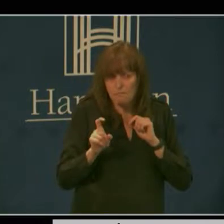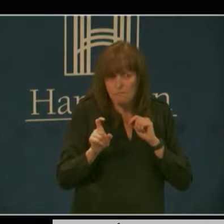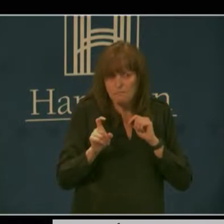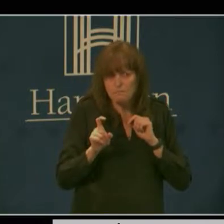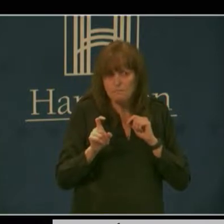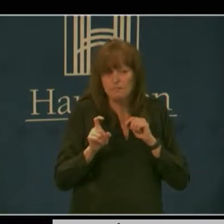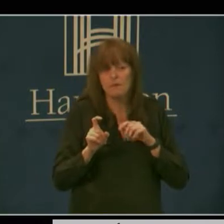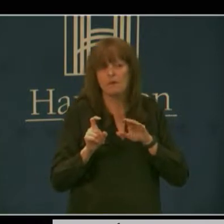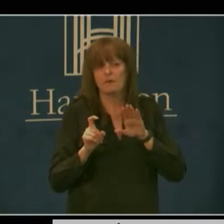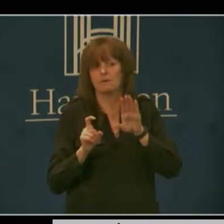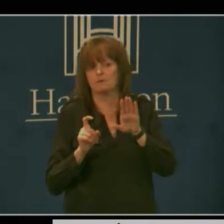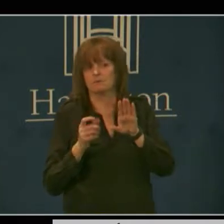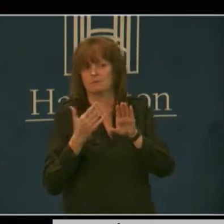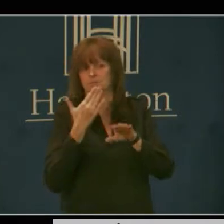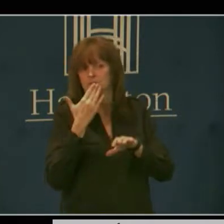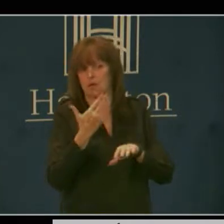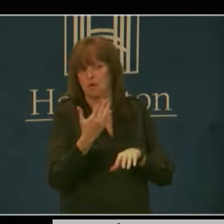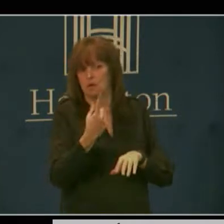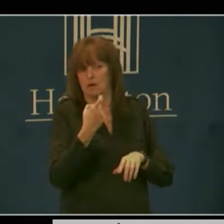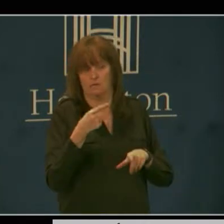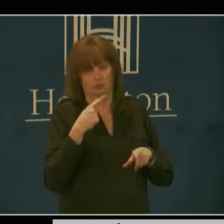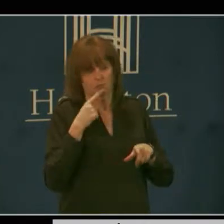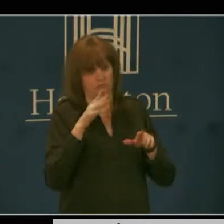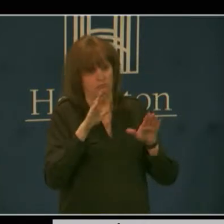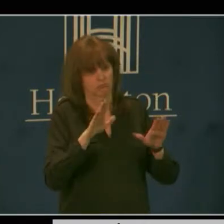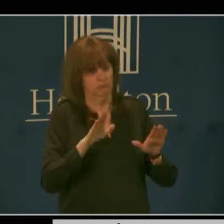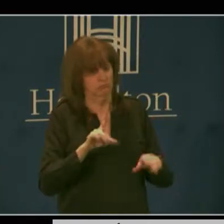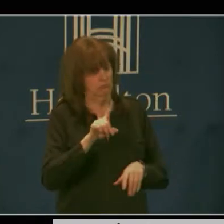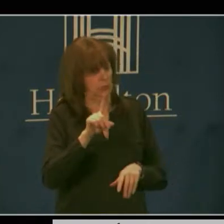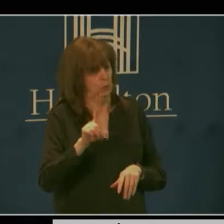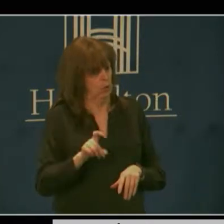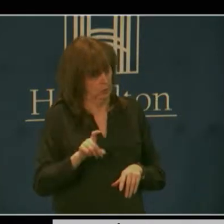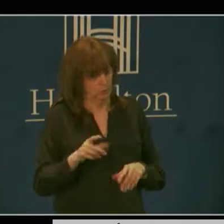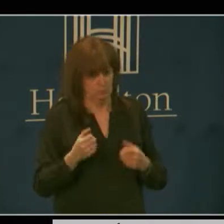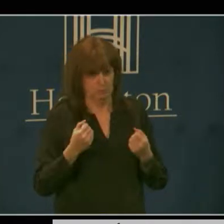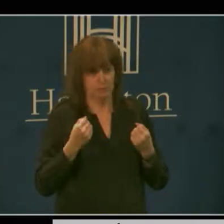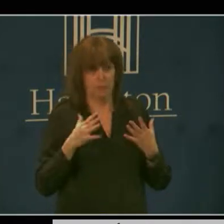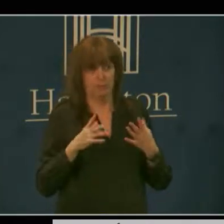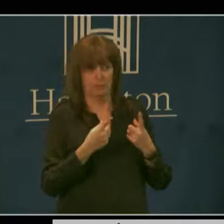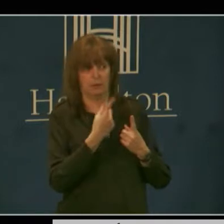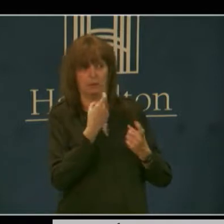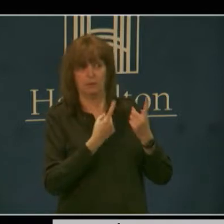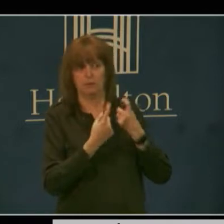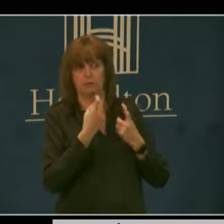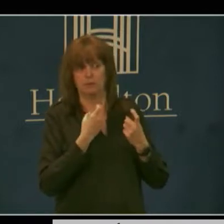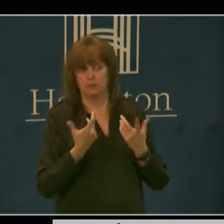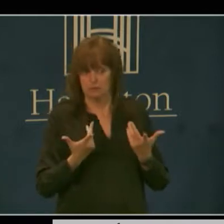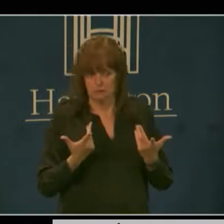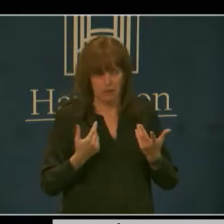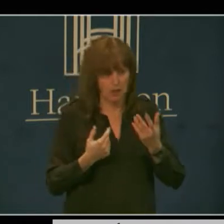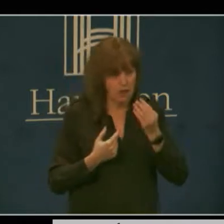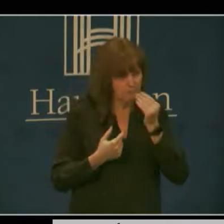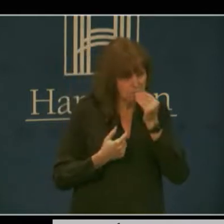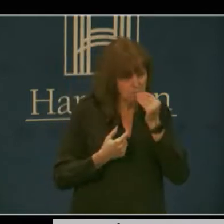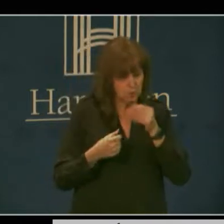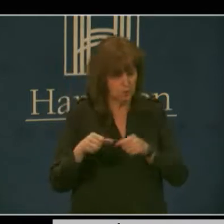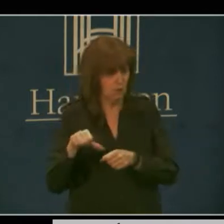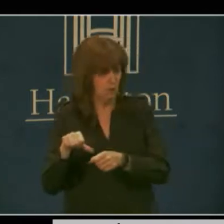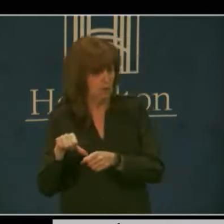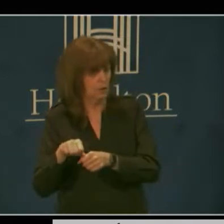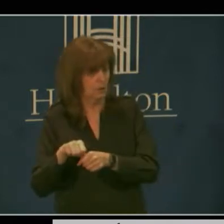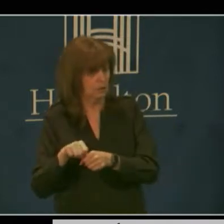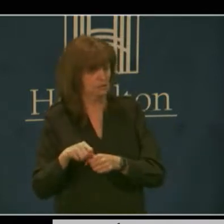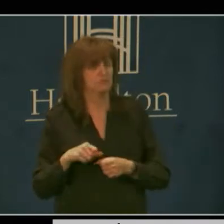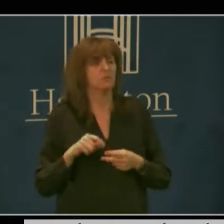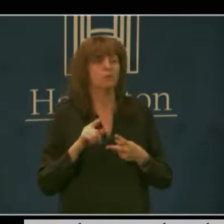think it's a great question, and lots of people are asking about it. I'm going to take the two of them separately. So wearing gloves, I